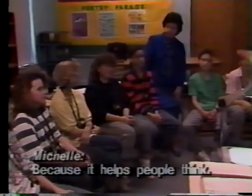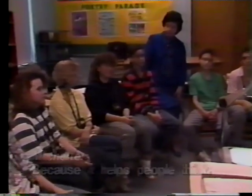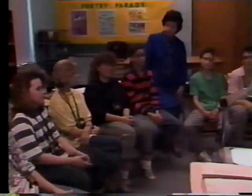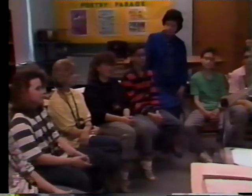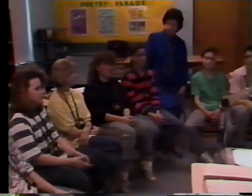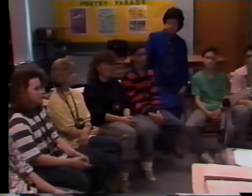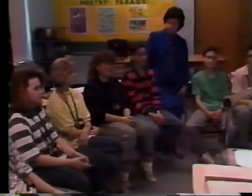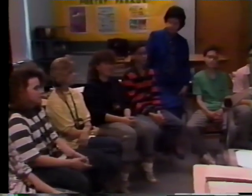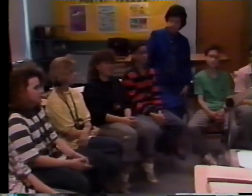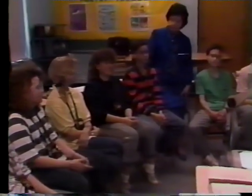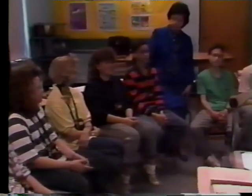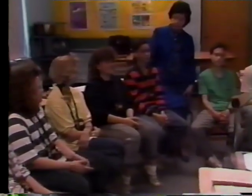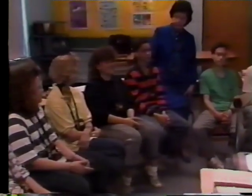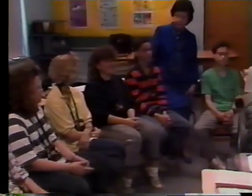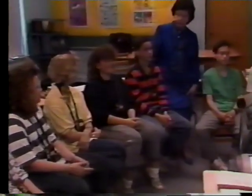What else?